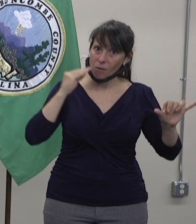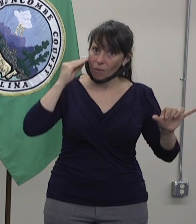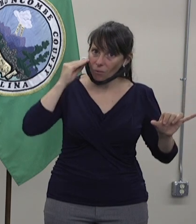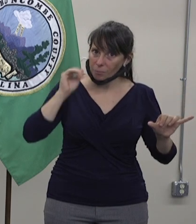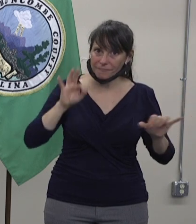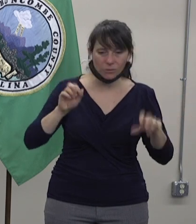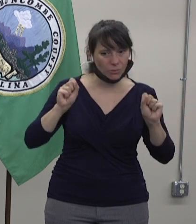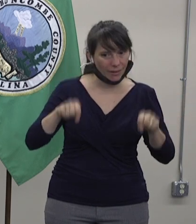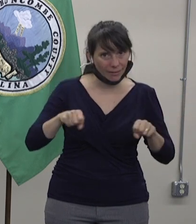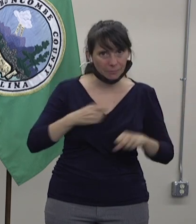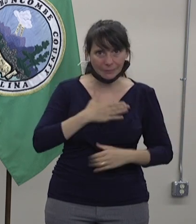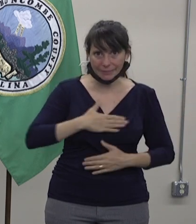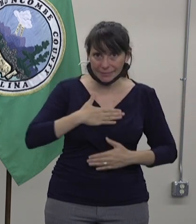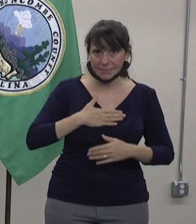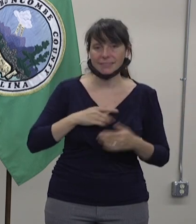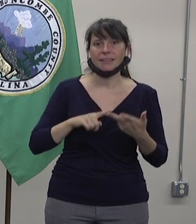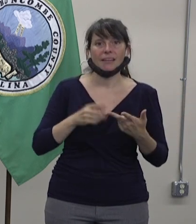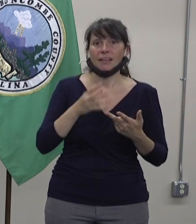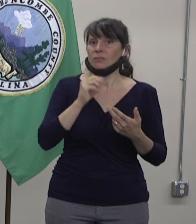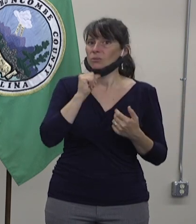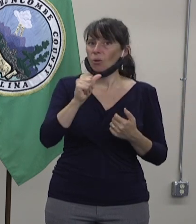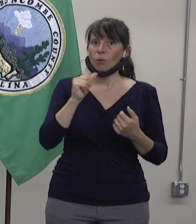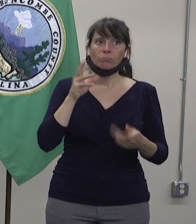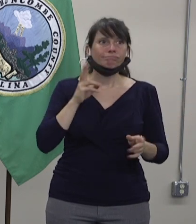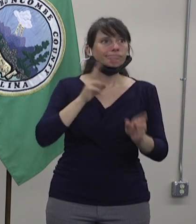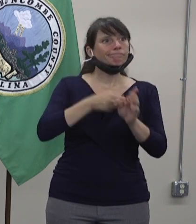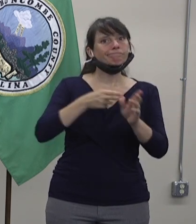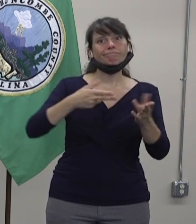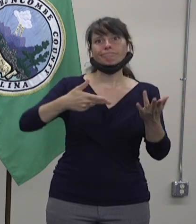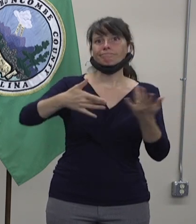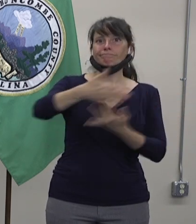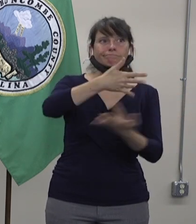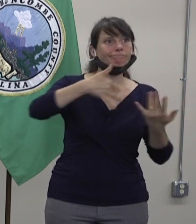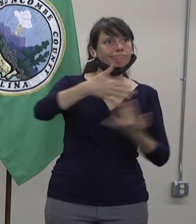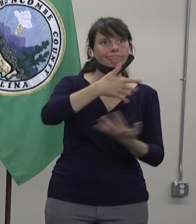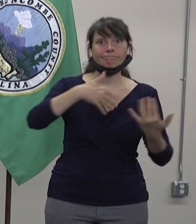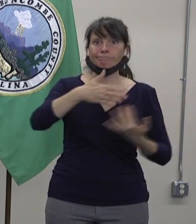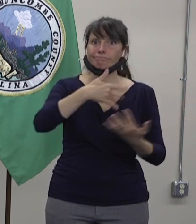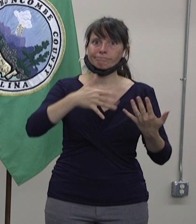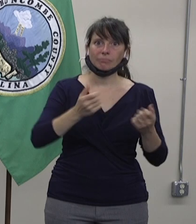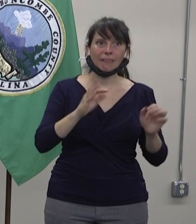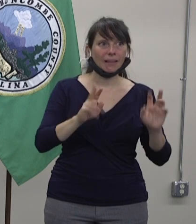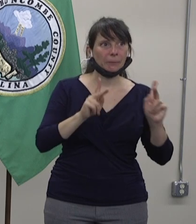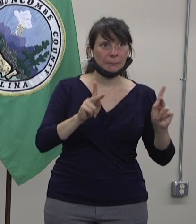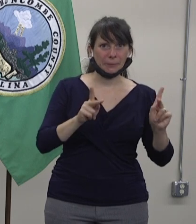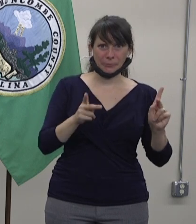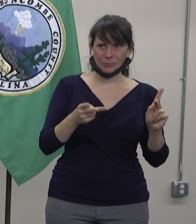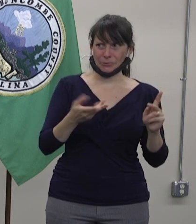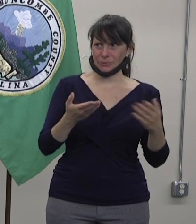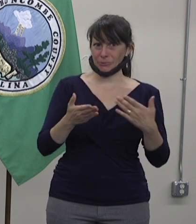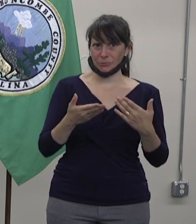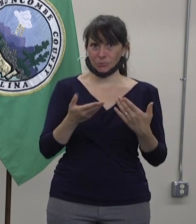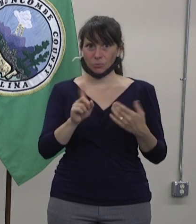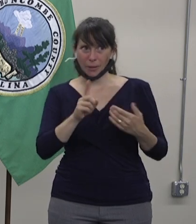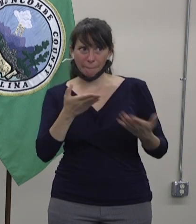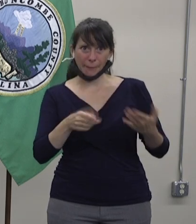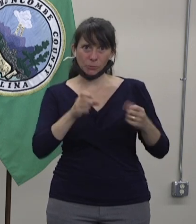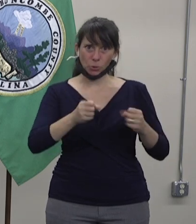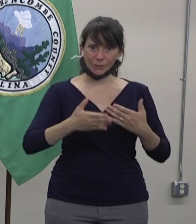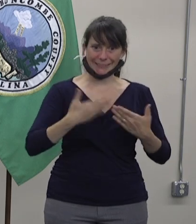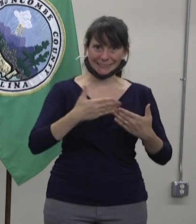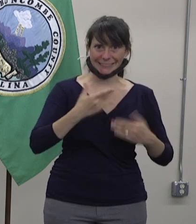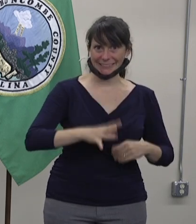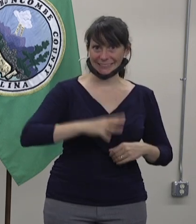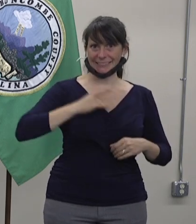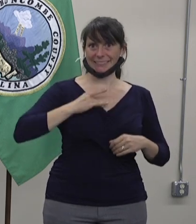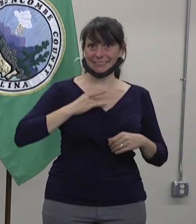possible, and not participating in activities that put you and your family at risk. Again, we're providing this information to you to